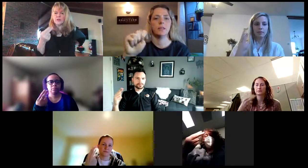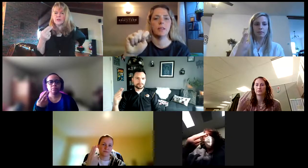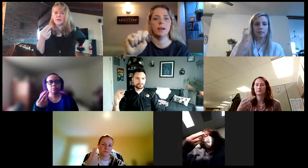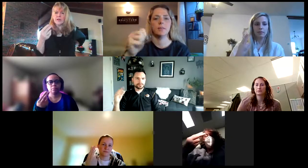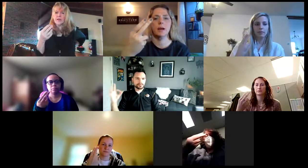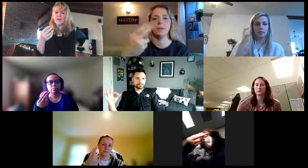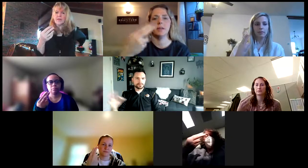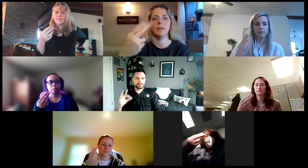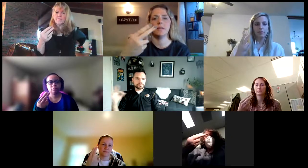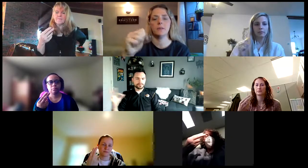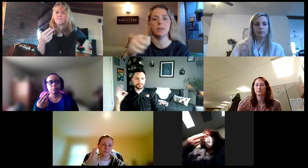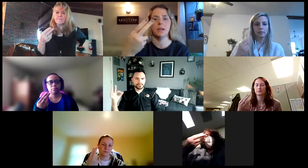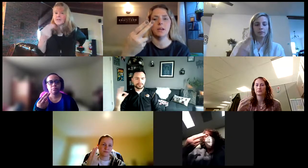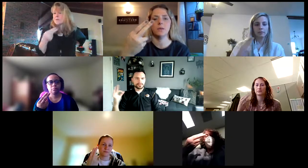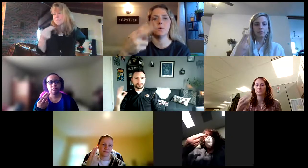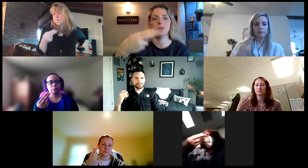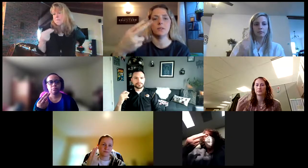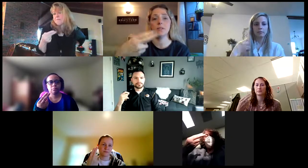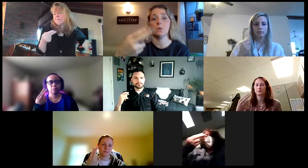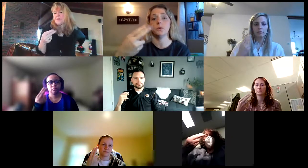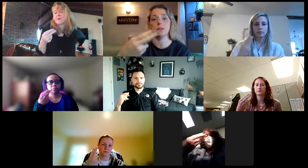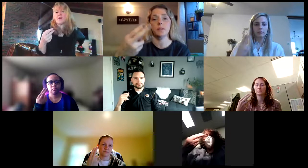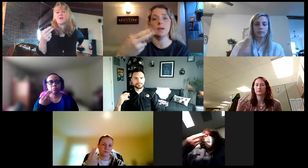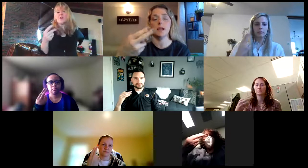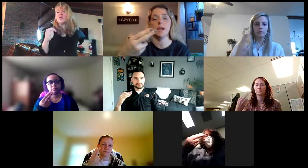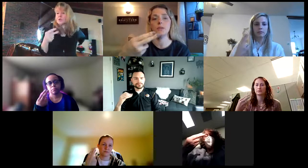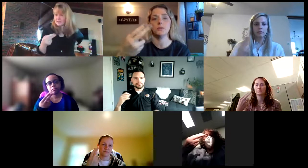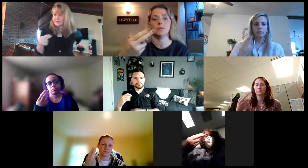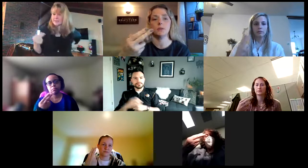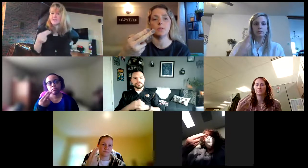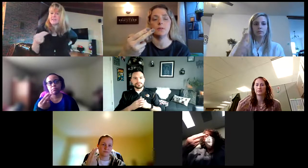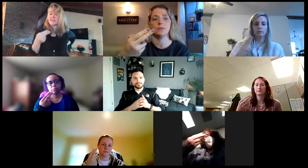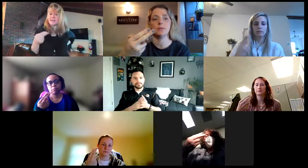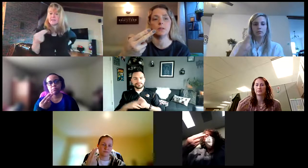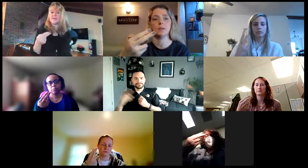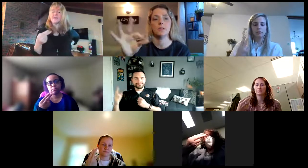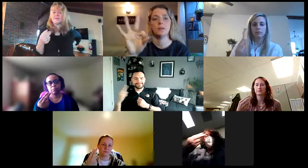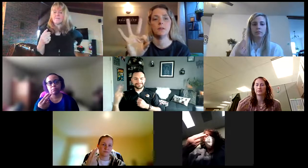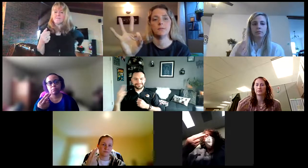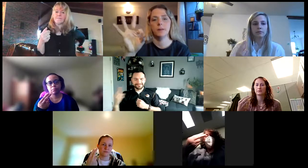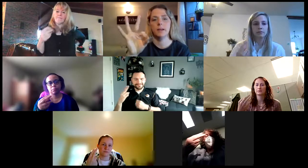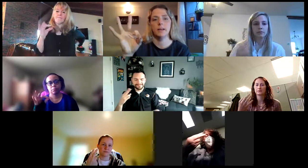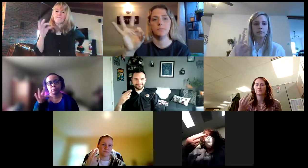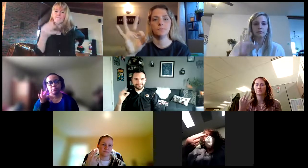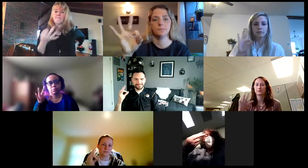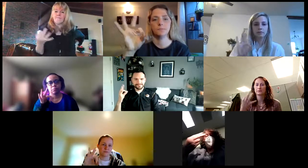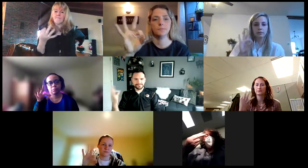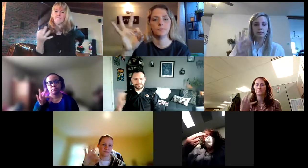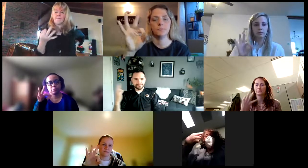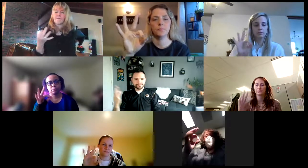So you'll see that it might be Thursday or just the H around. Uh-huh.